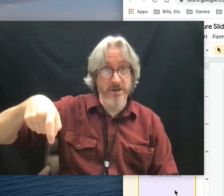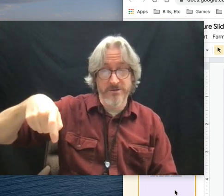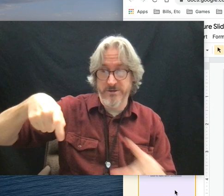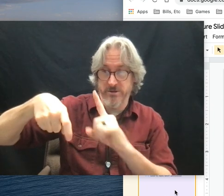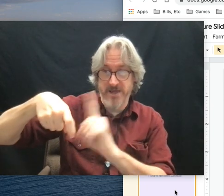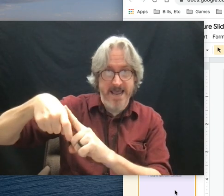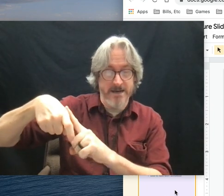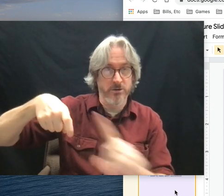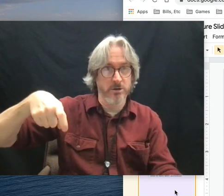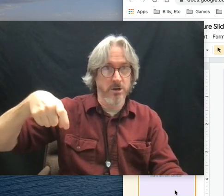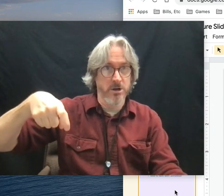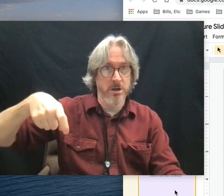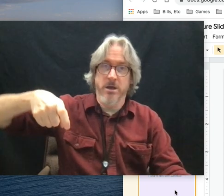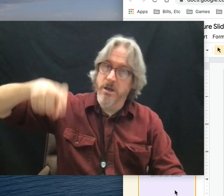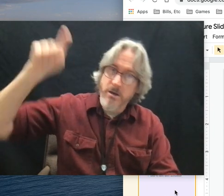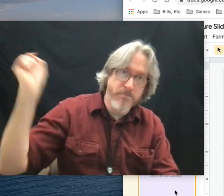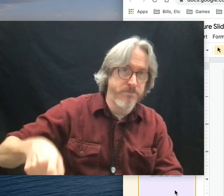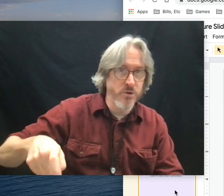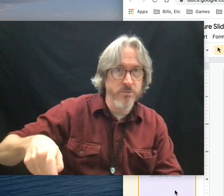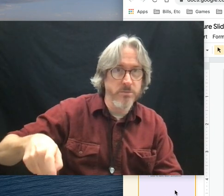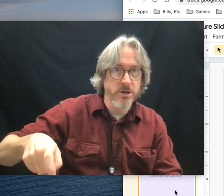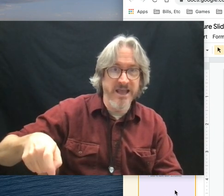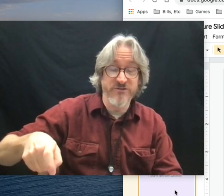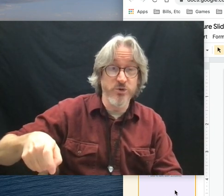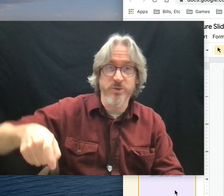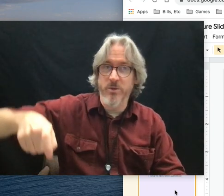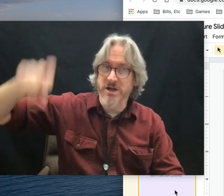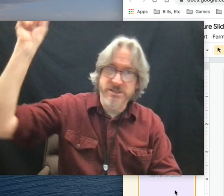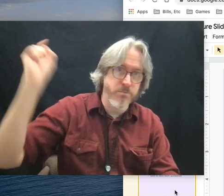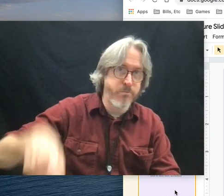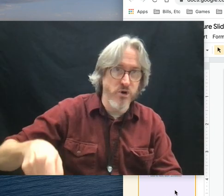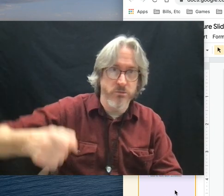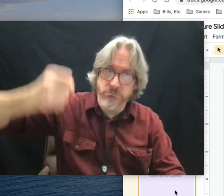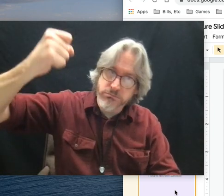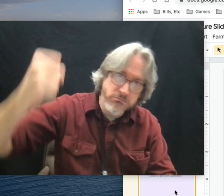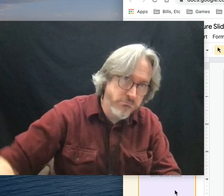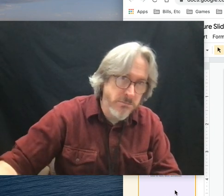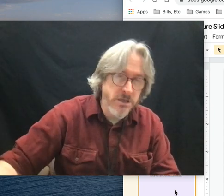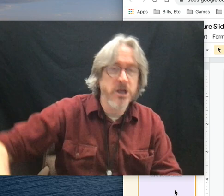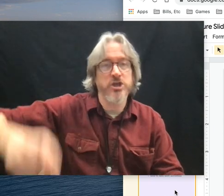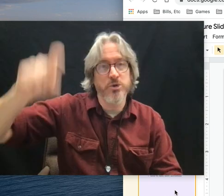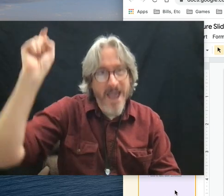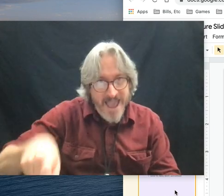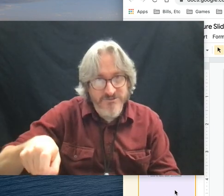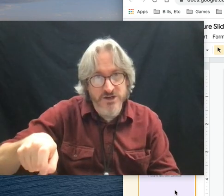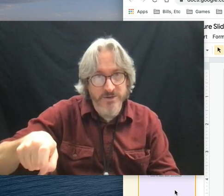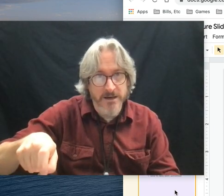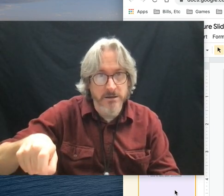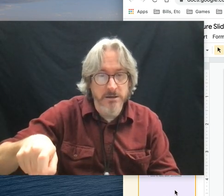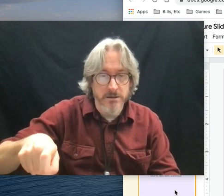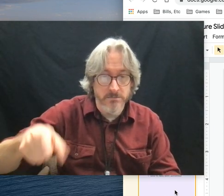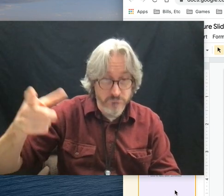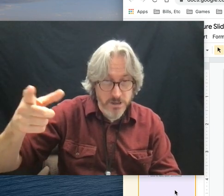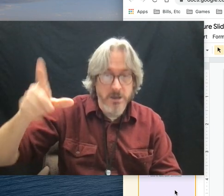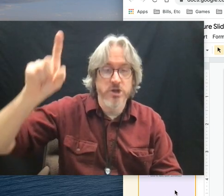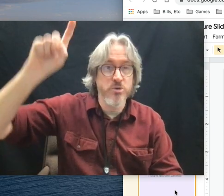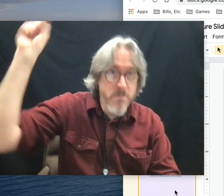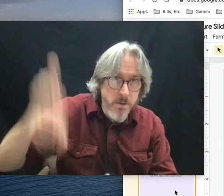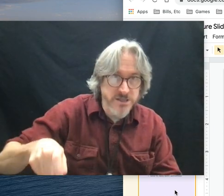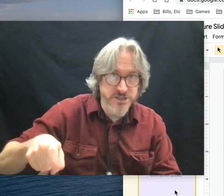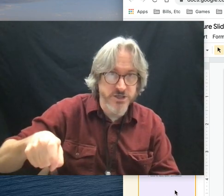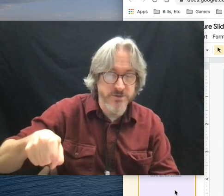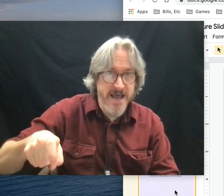happening with the hand. Boom. If you do it once, boom. You have to do that.